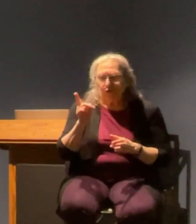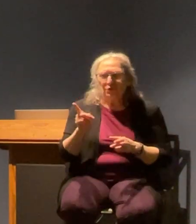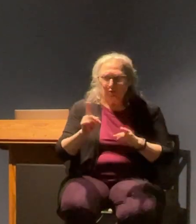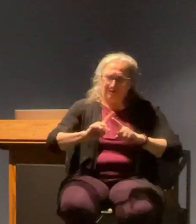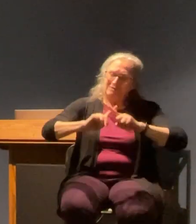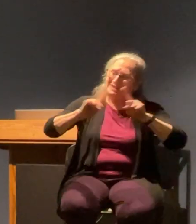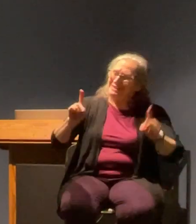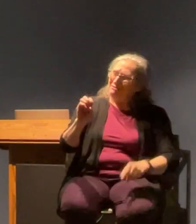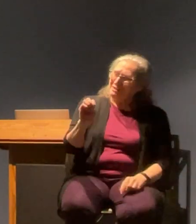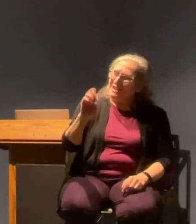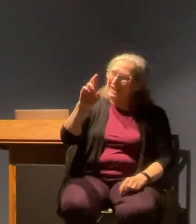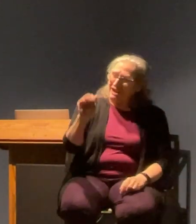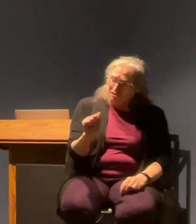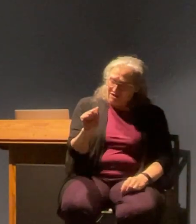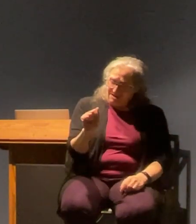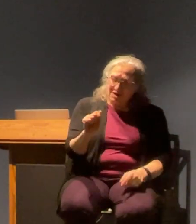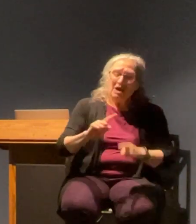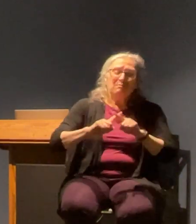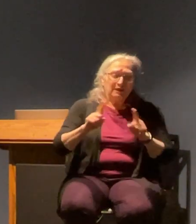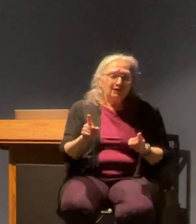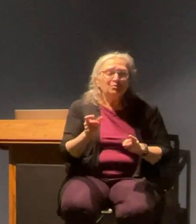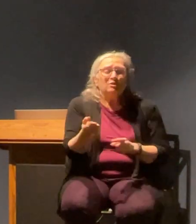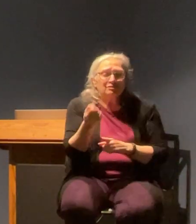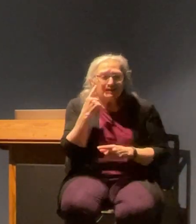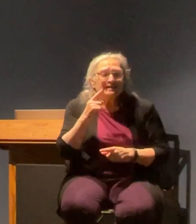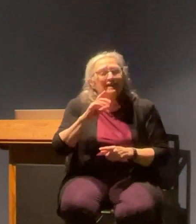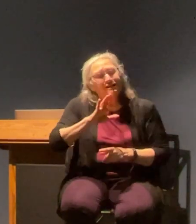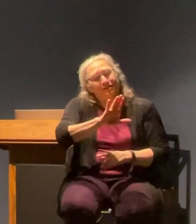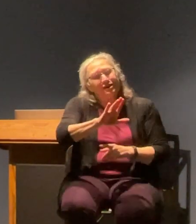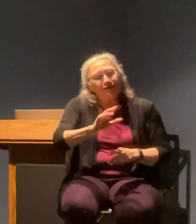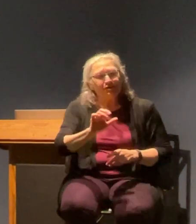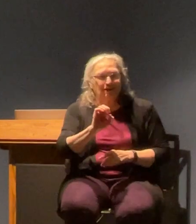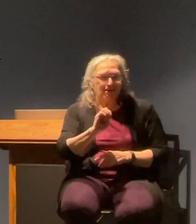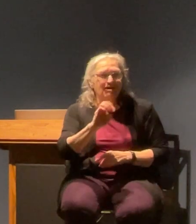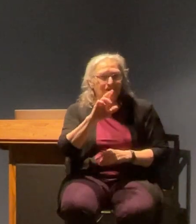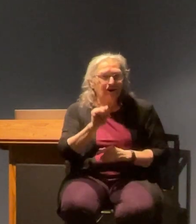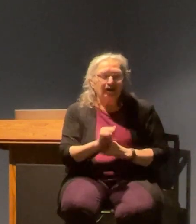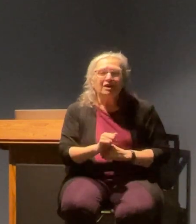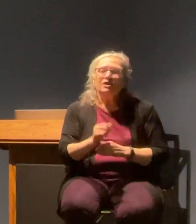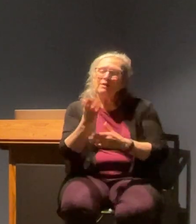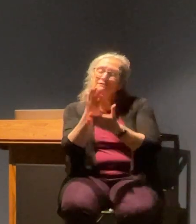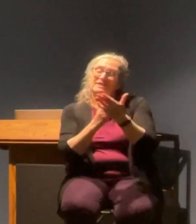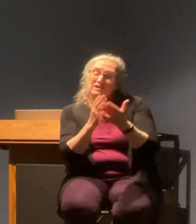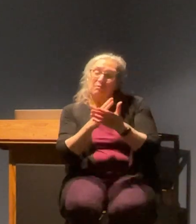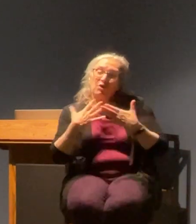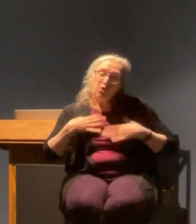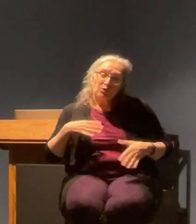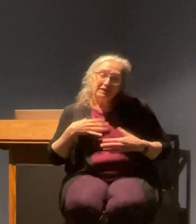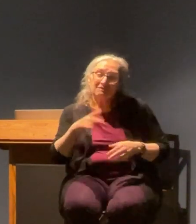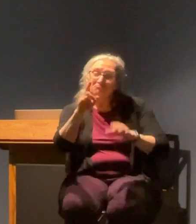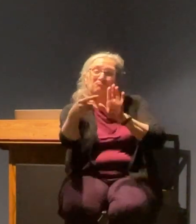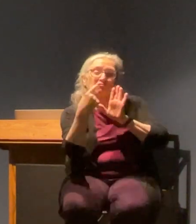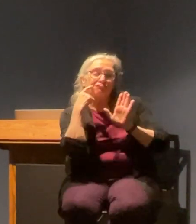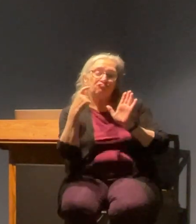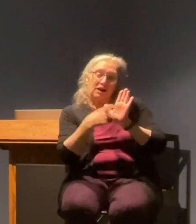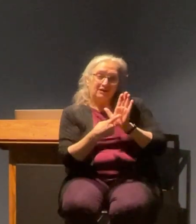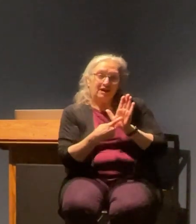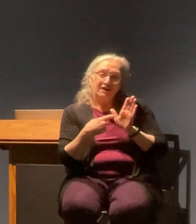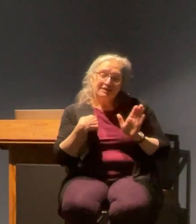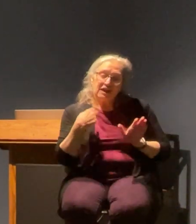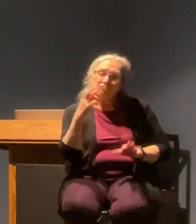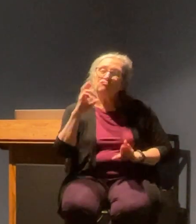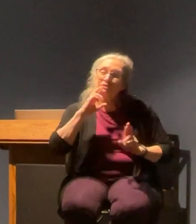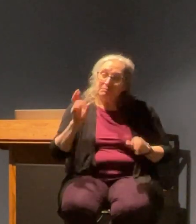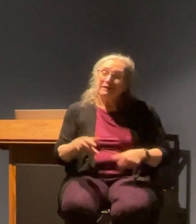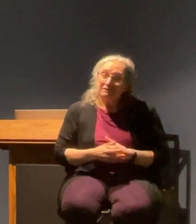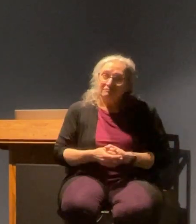different era, but you understand their era, right? You have certain pieces that they recognize and respect. Being culturally relevant with the